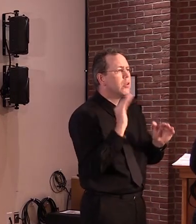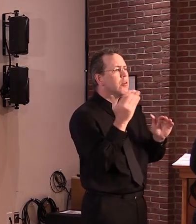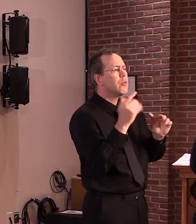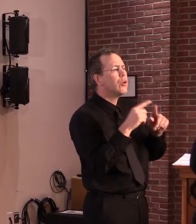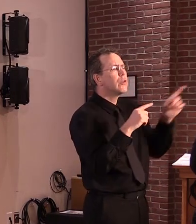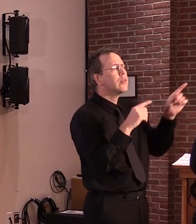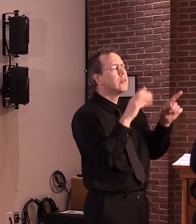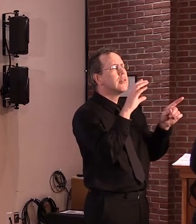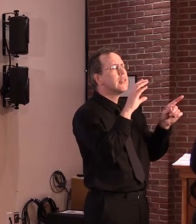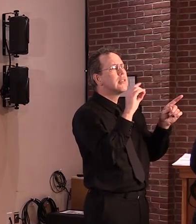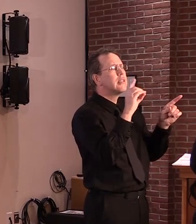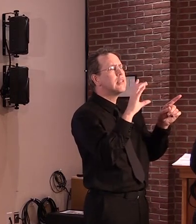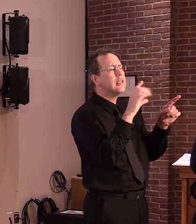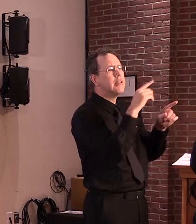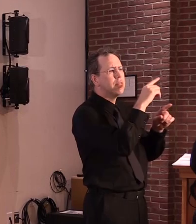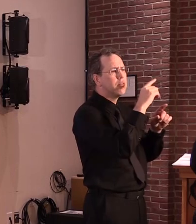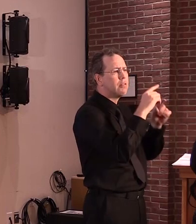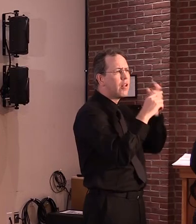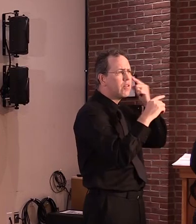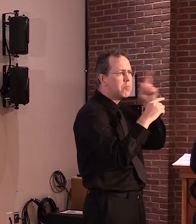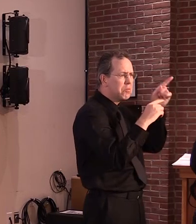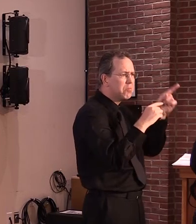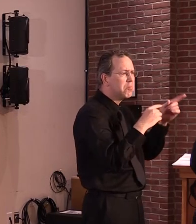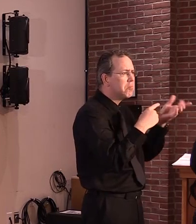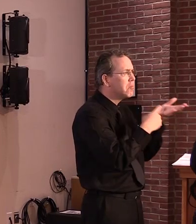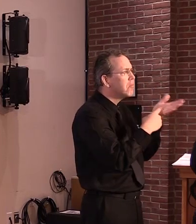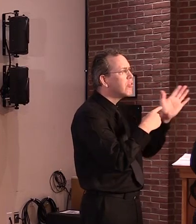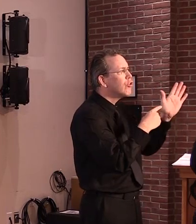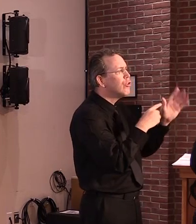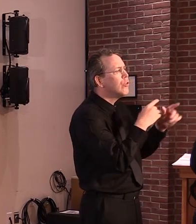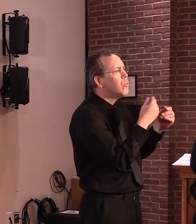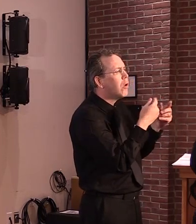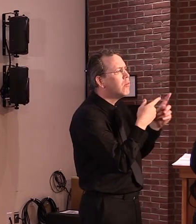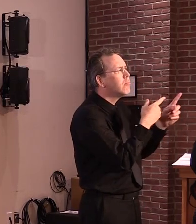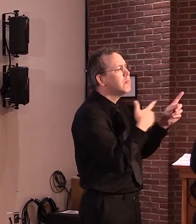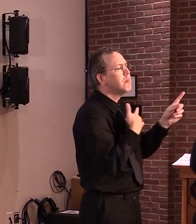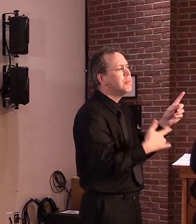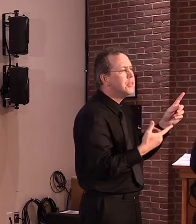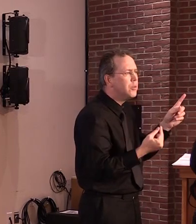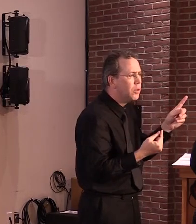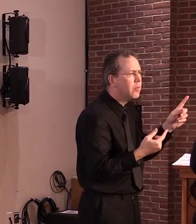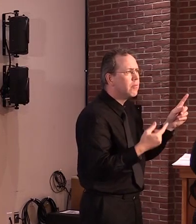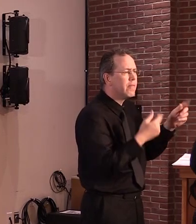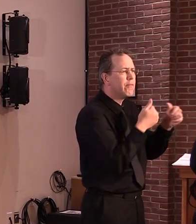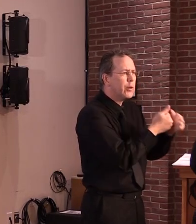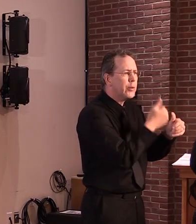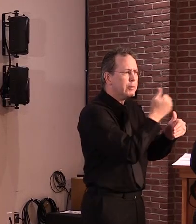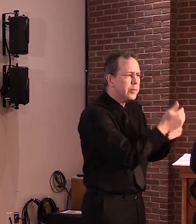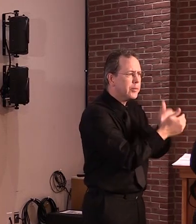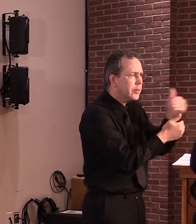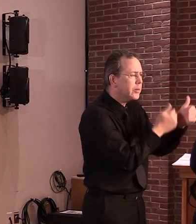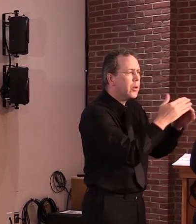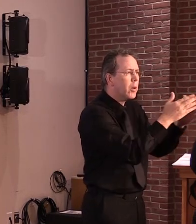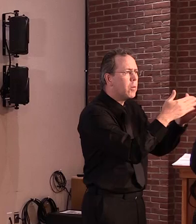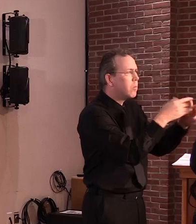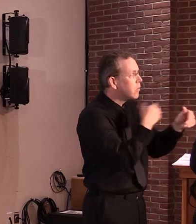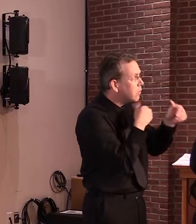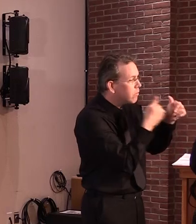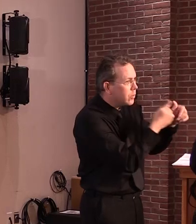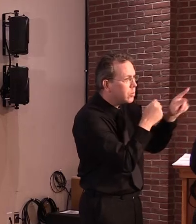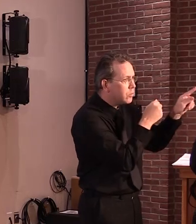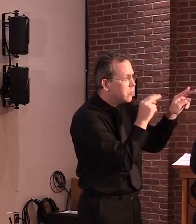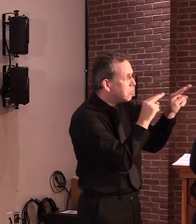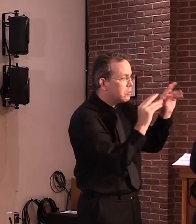to determine stages of reopening. So it'll be a lot of the data that